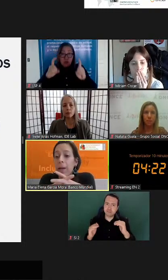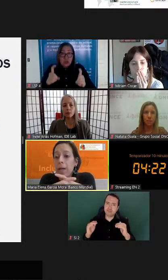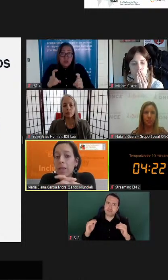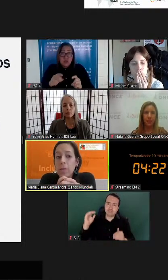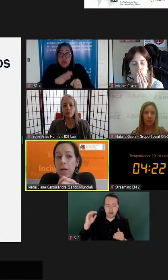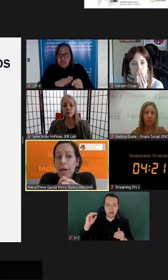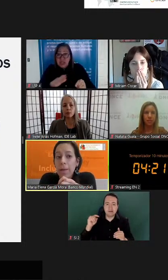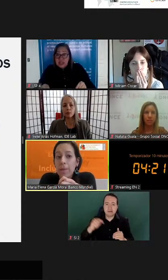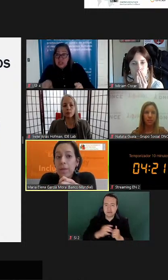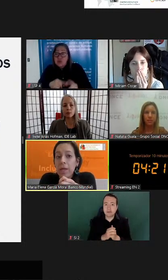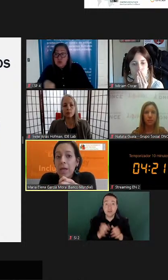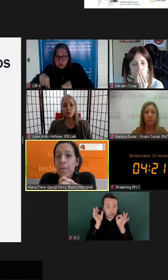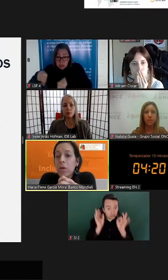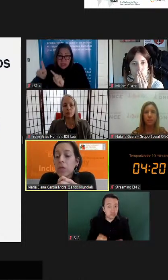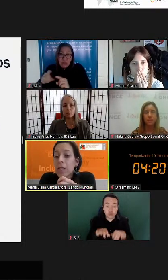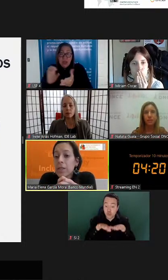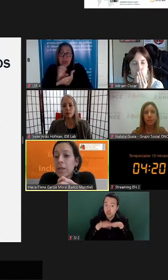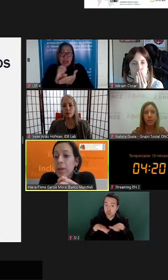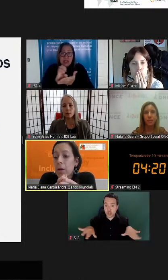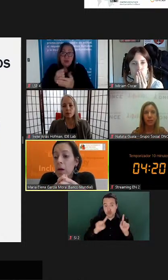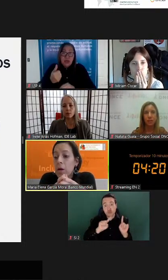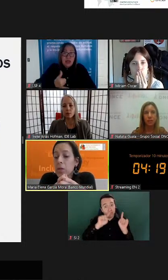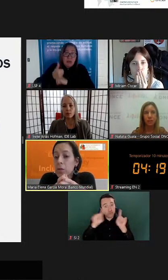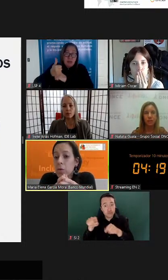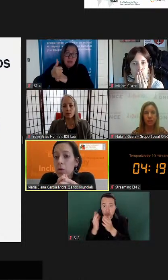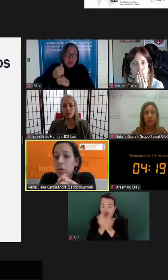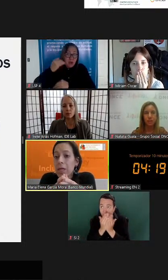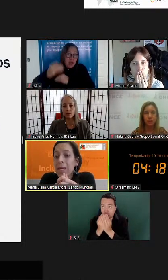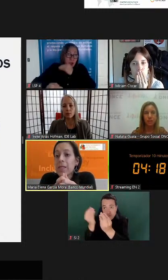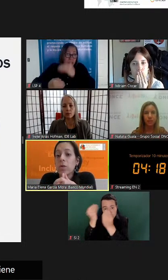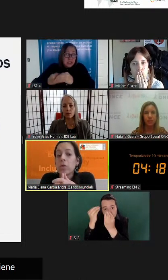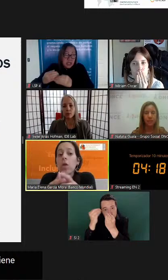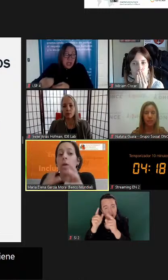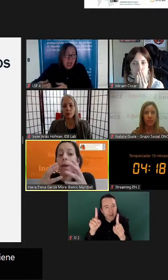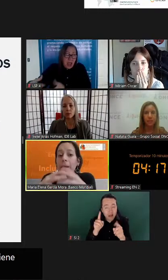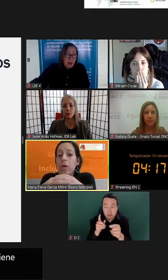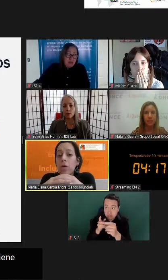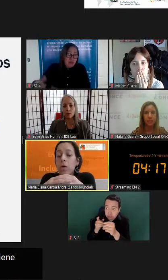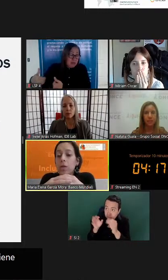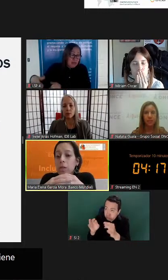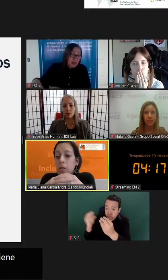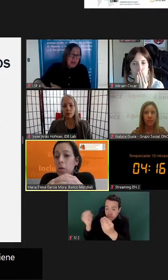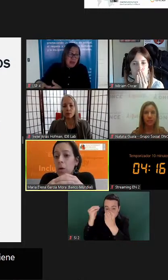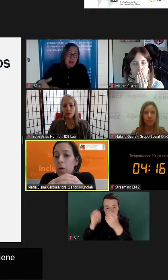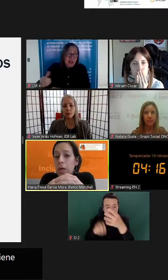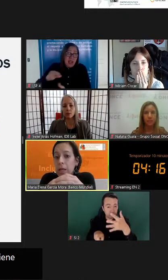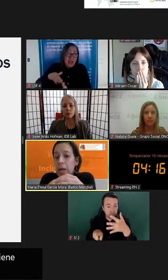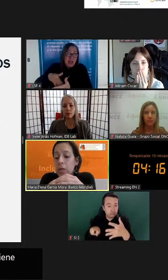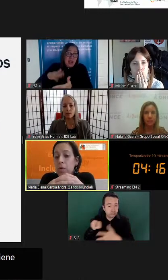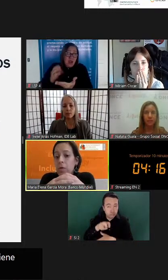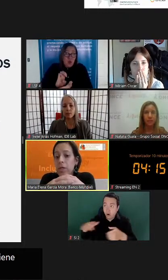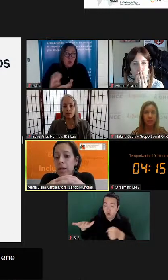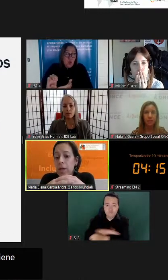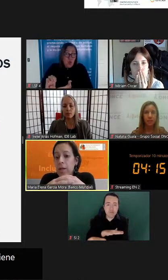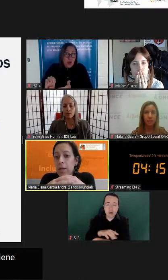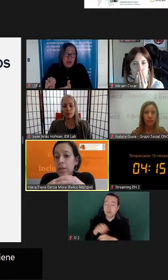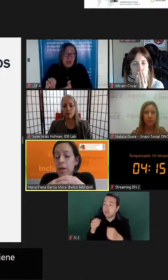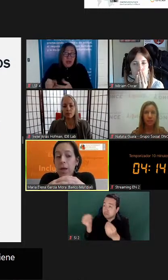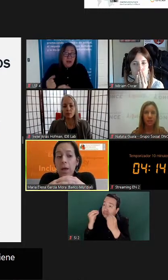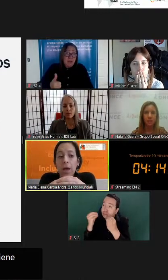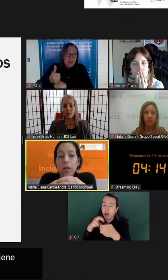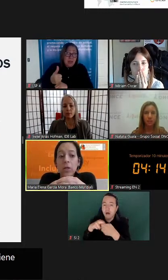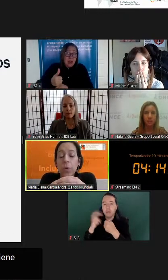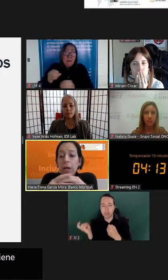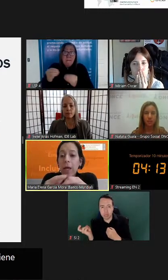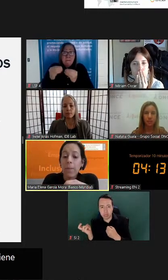that's why the levels of literacy have decreased and those who go to scale have a higher chance of leaving